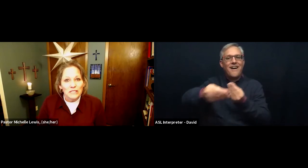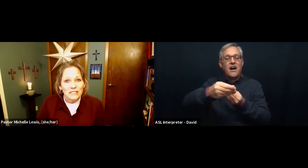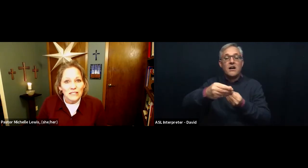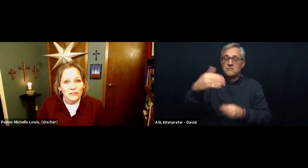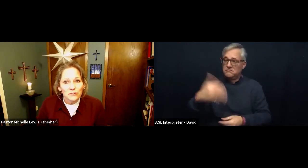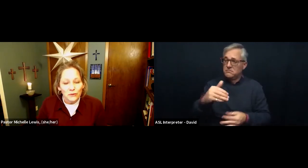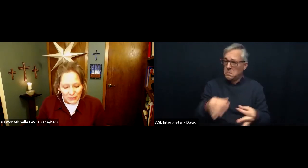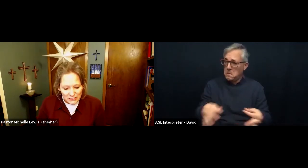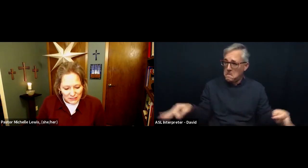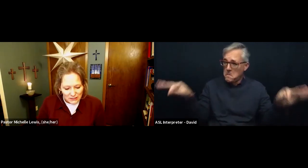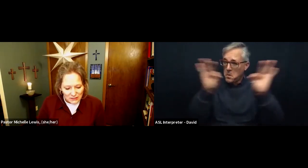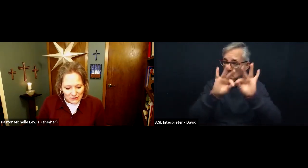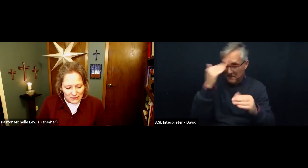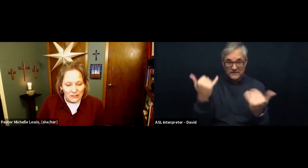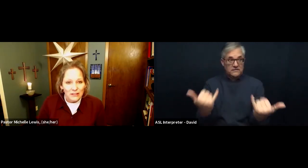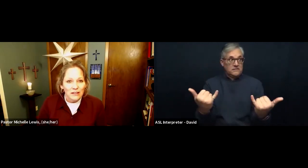We seek to notice